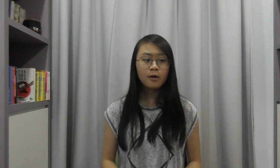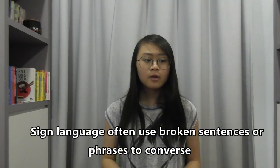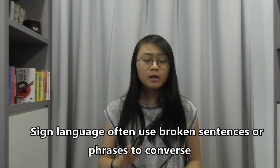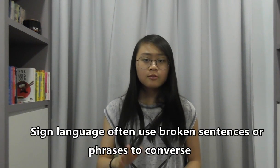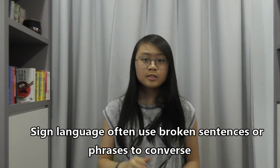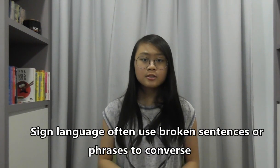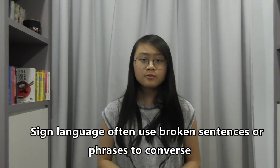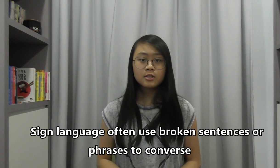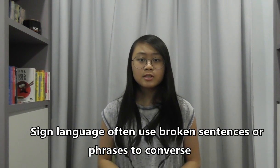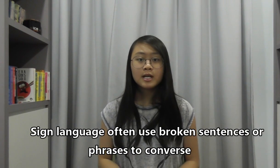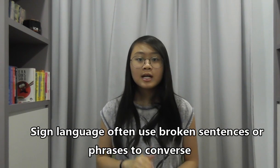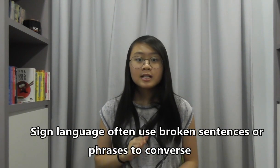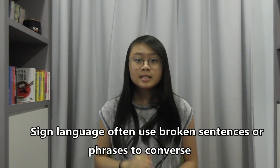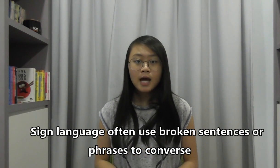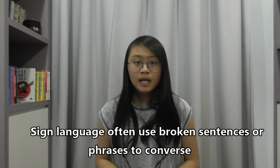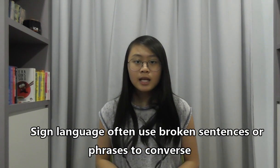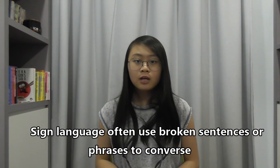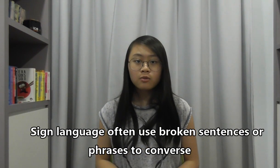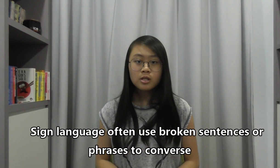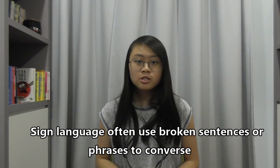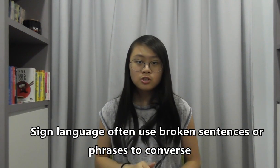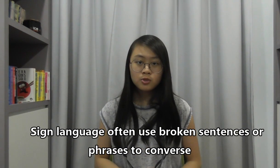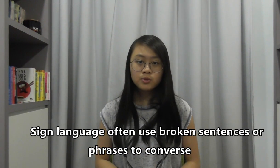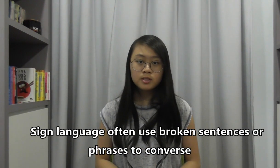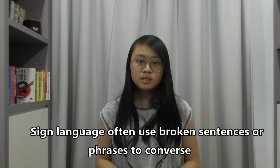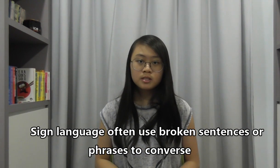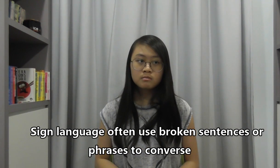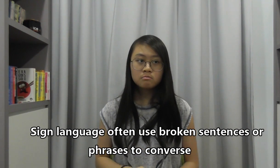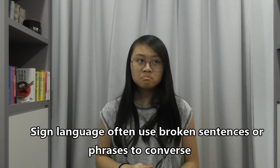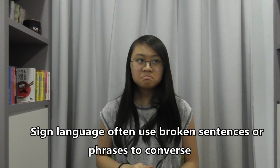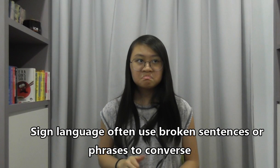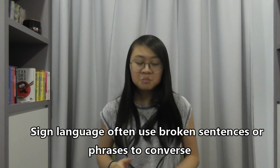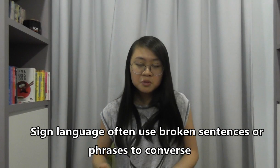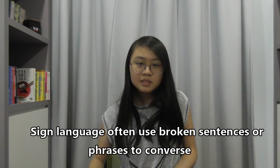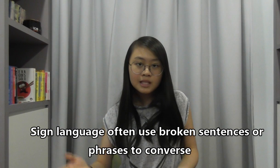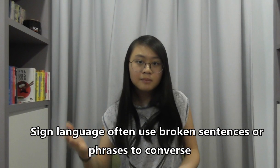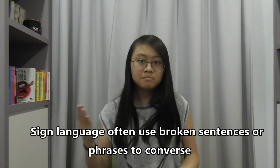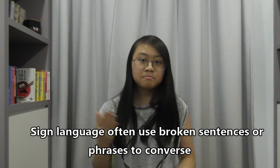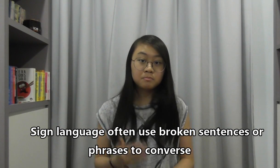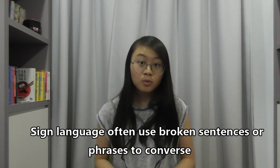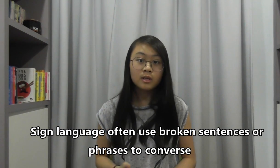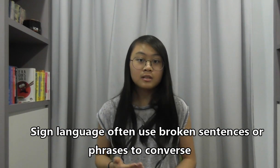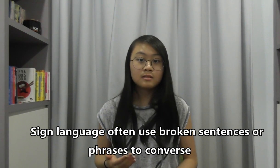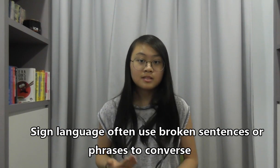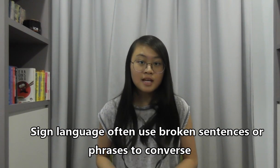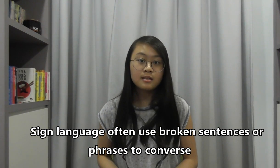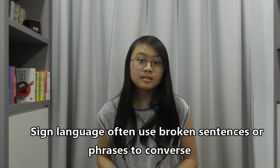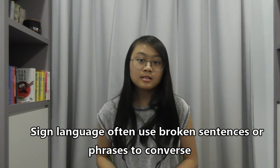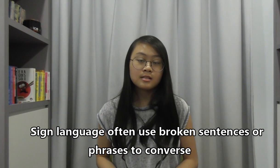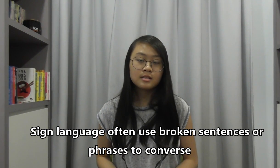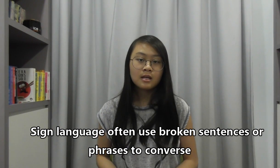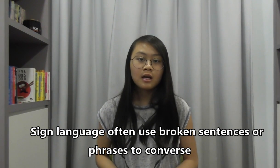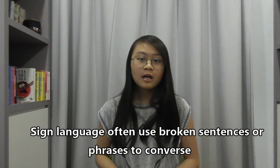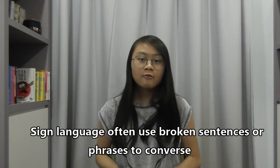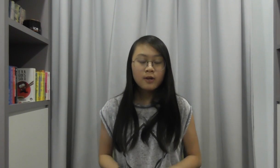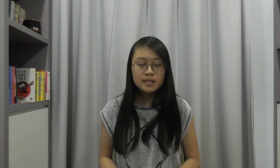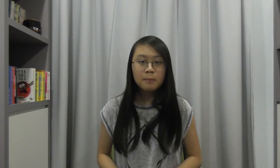Now, first things first, sign language uses mostly broken sentences. For